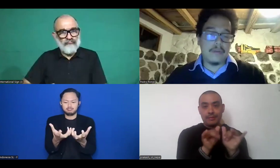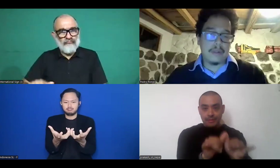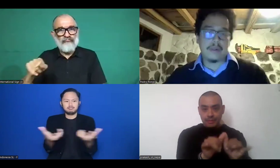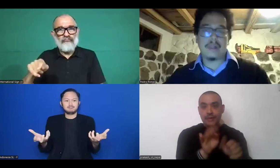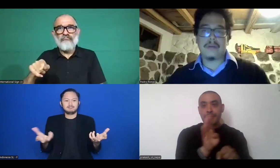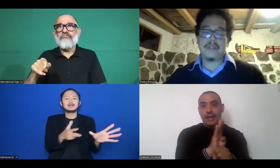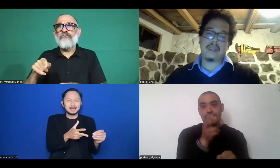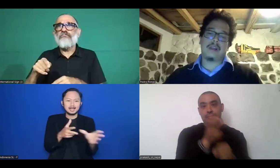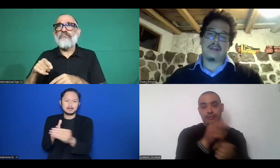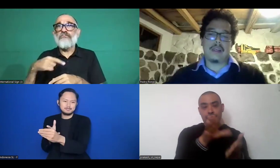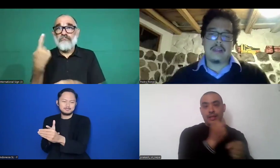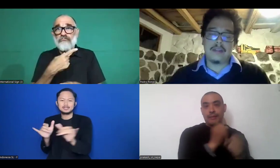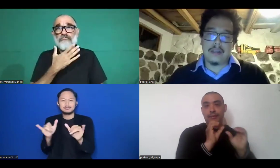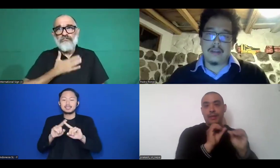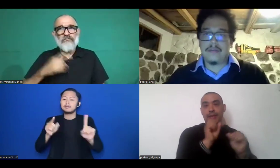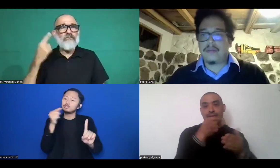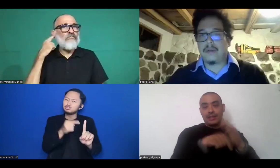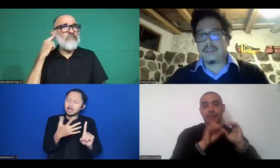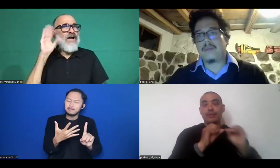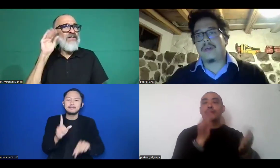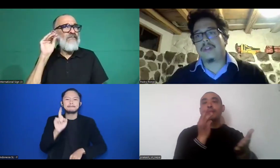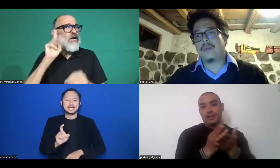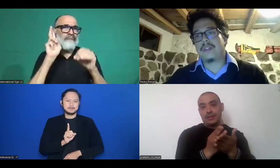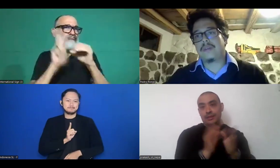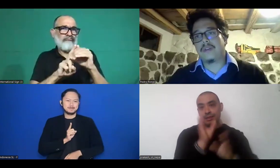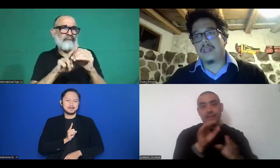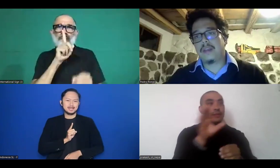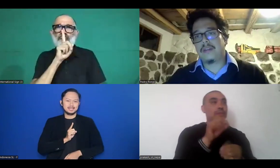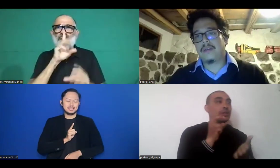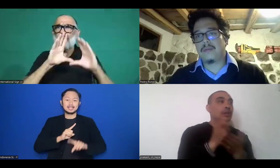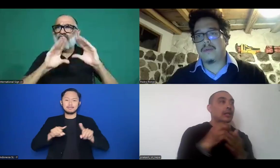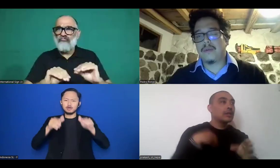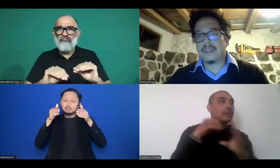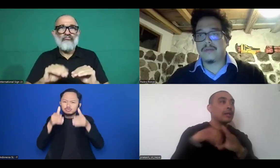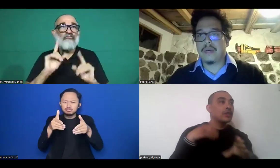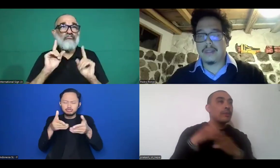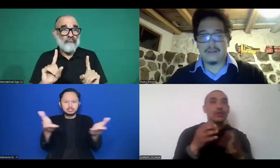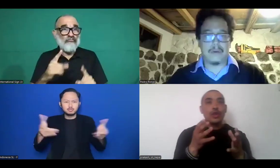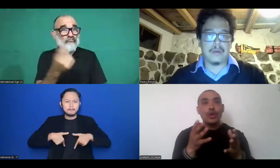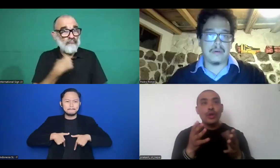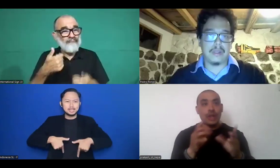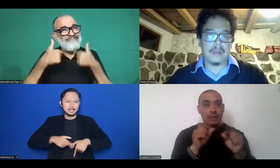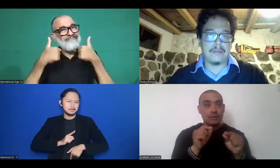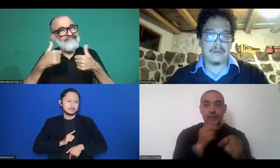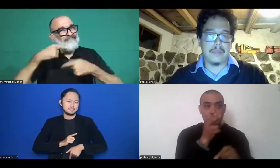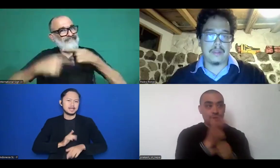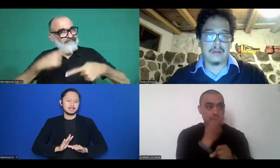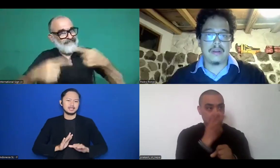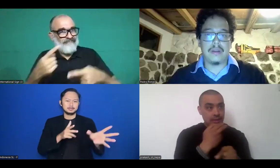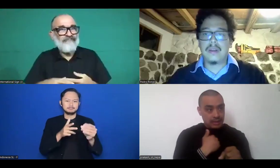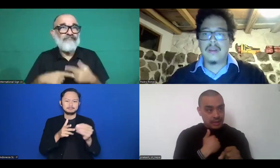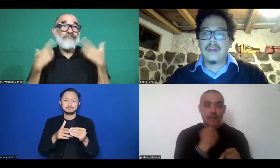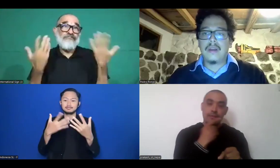only for internal use, and in case any of the registered participants that couldn't make it would request to access the recording after the